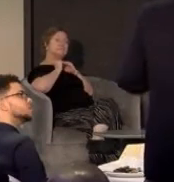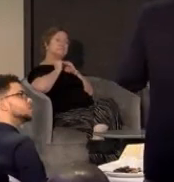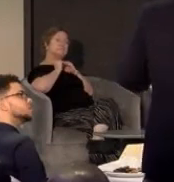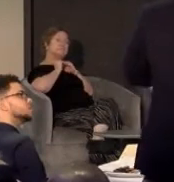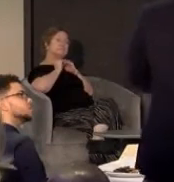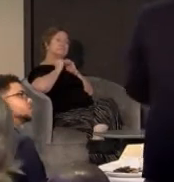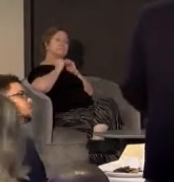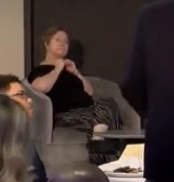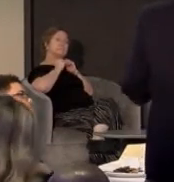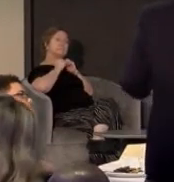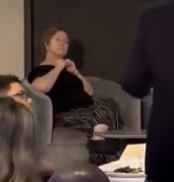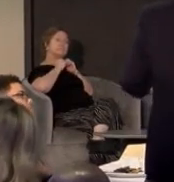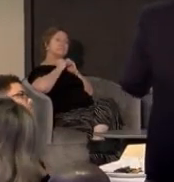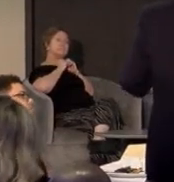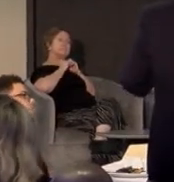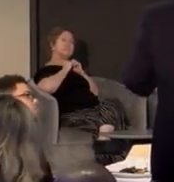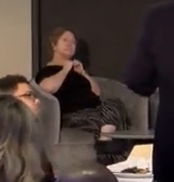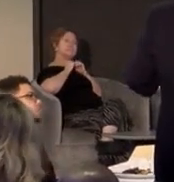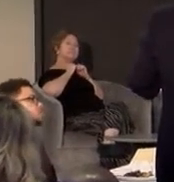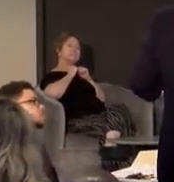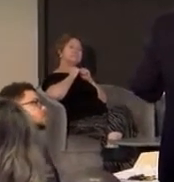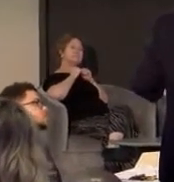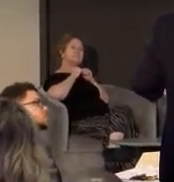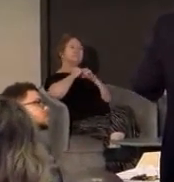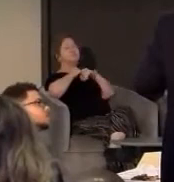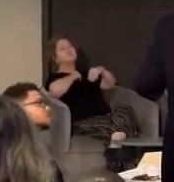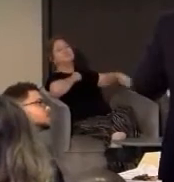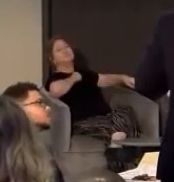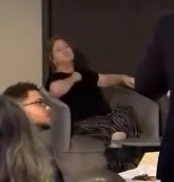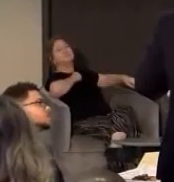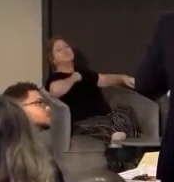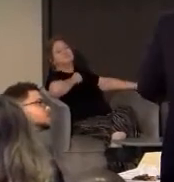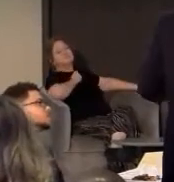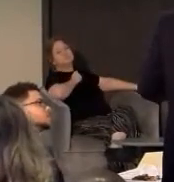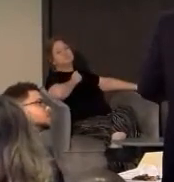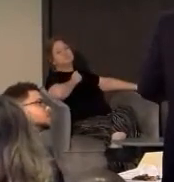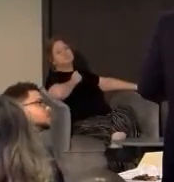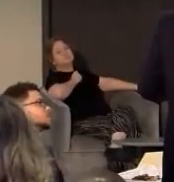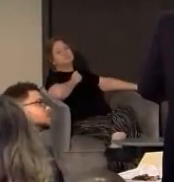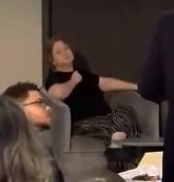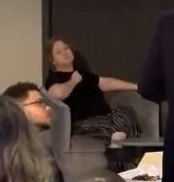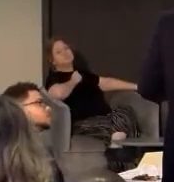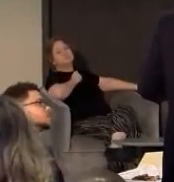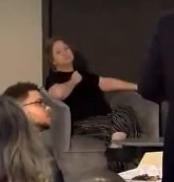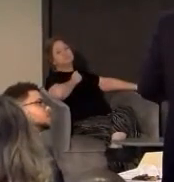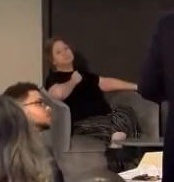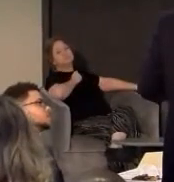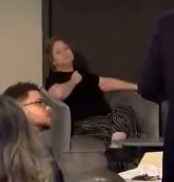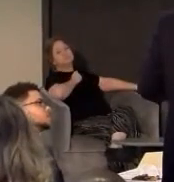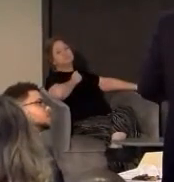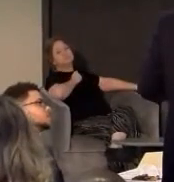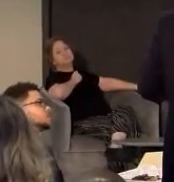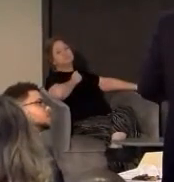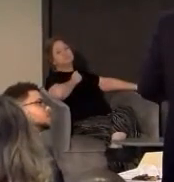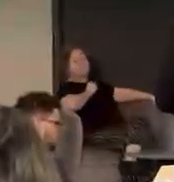implemented and prosecuted? What do you think is the challenge there? Because your work has been